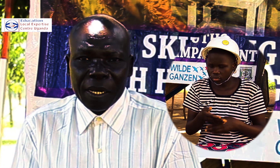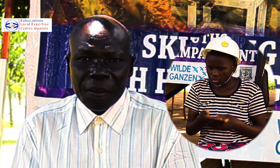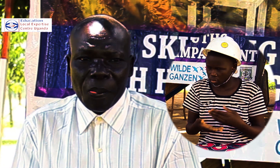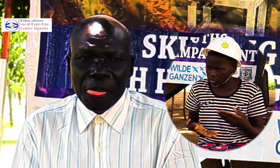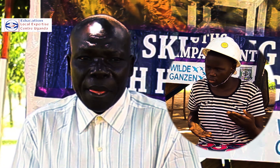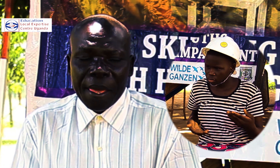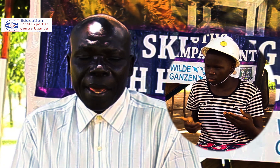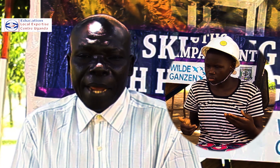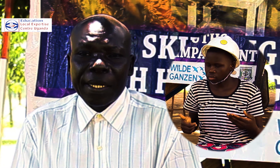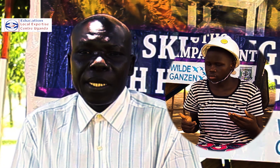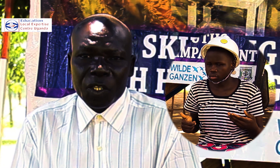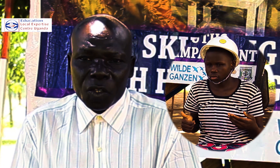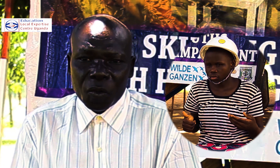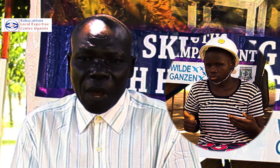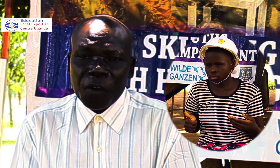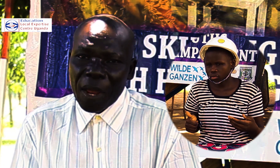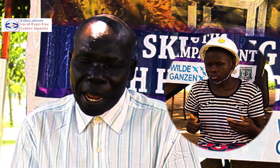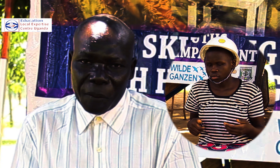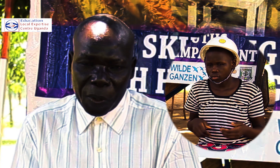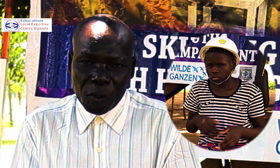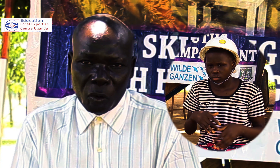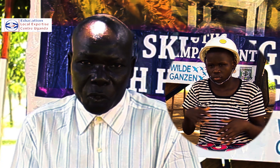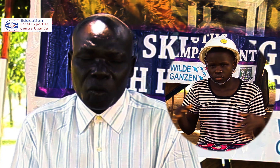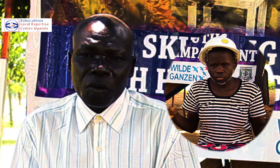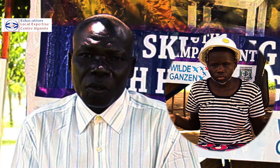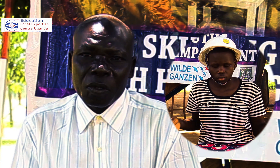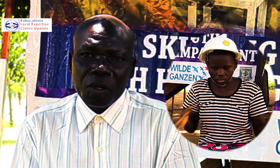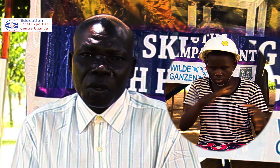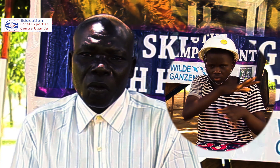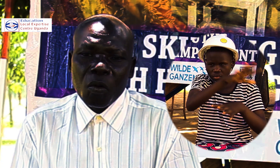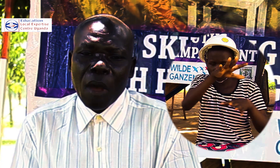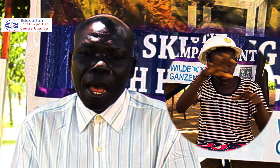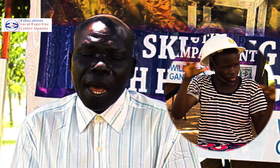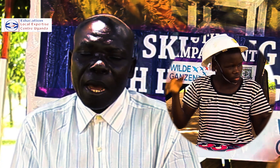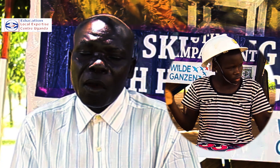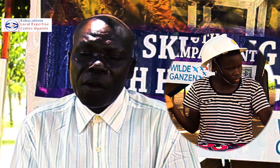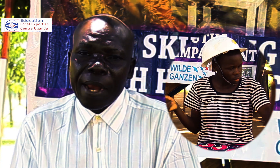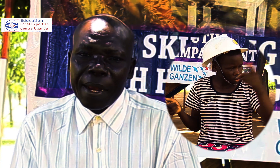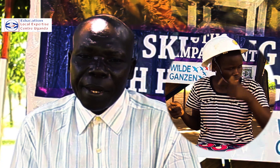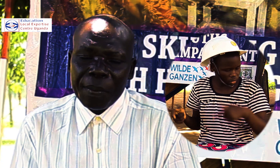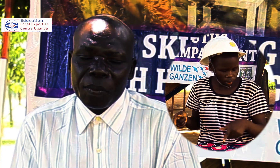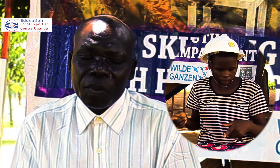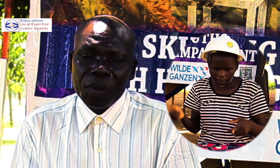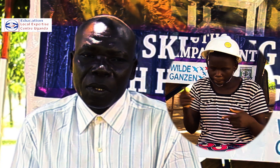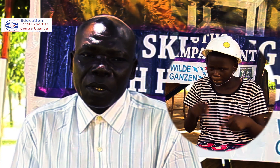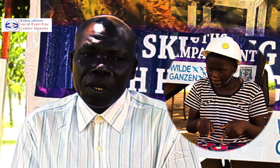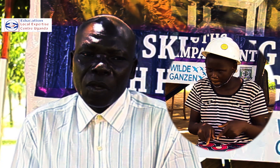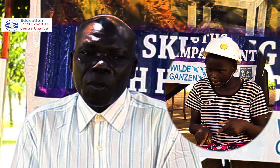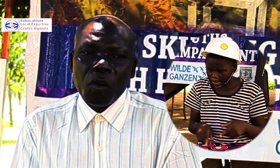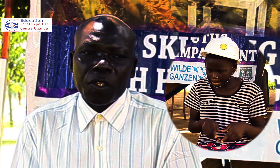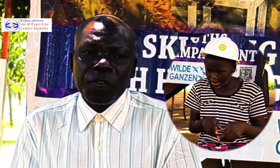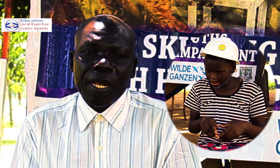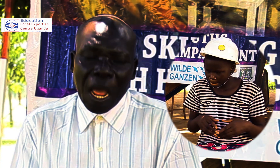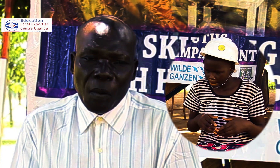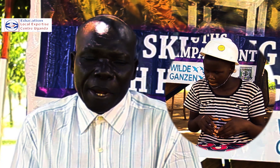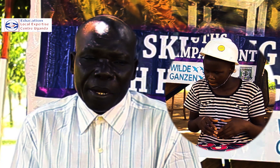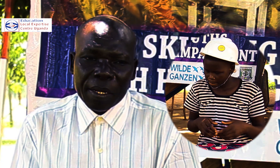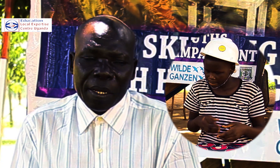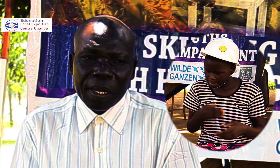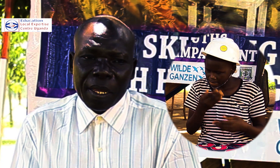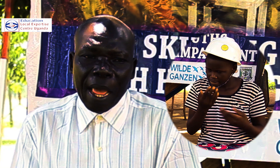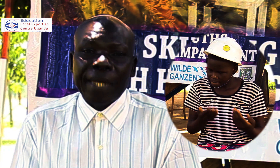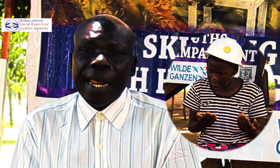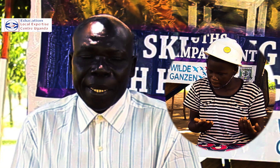well, and at least to attract other people also who are older than them, because if the young